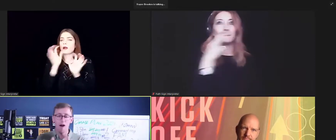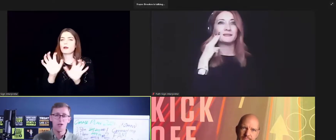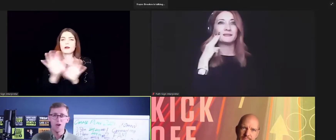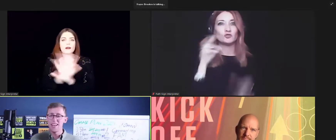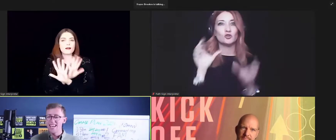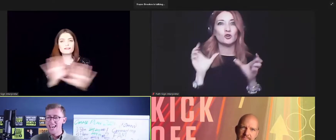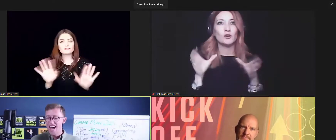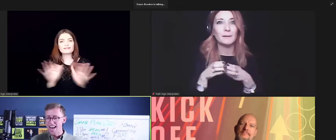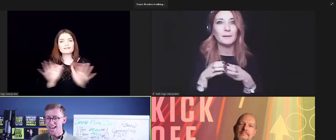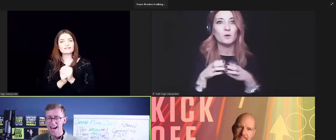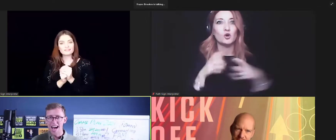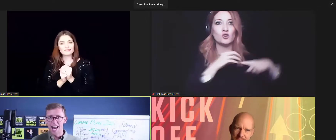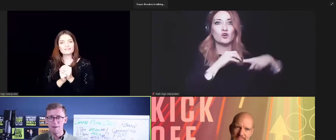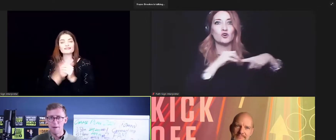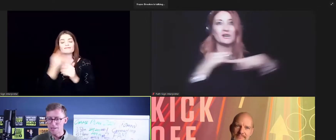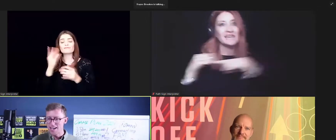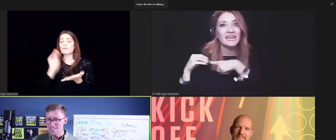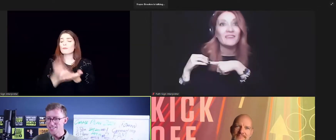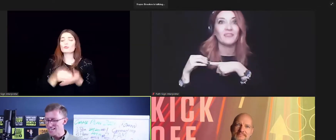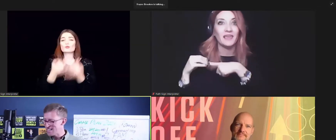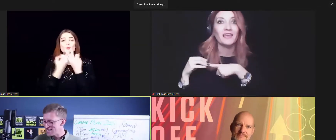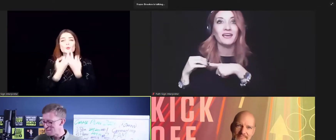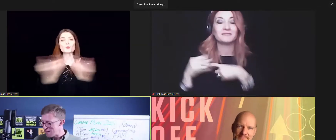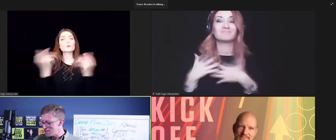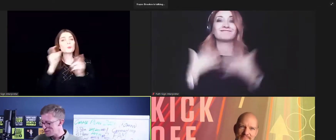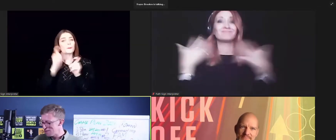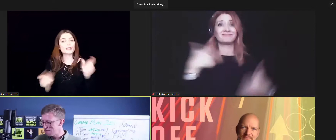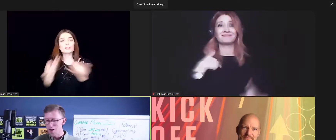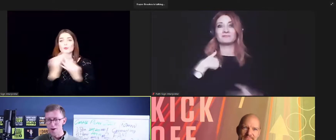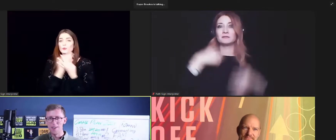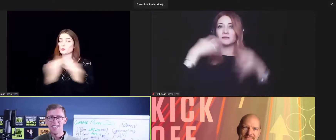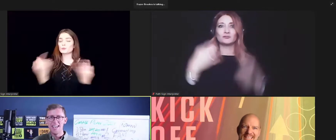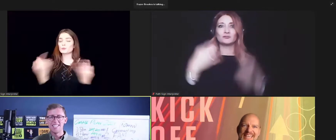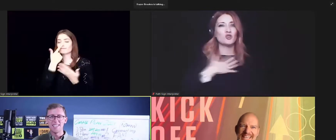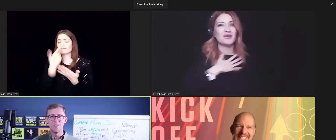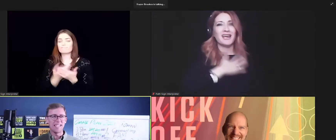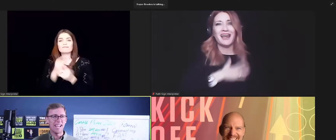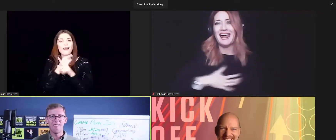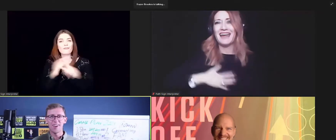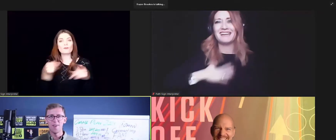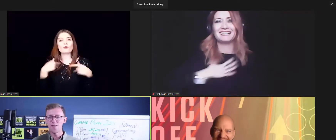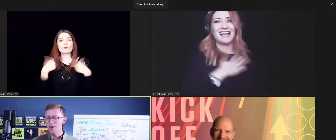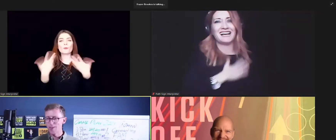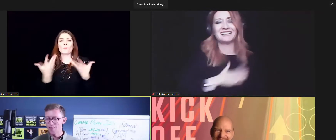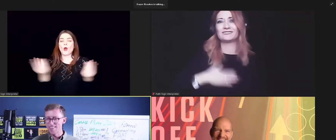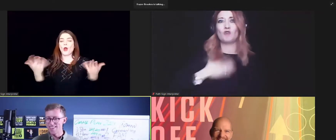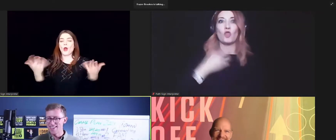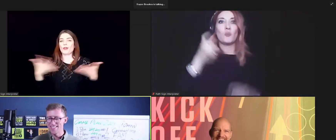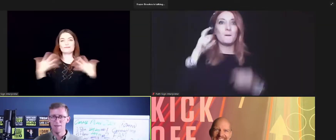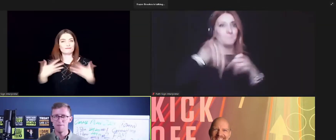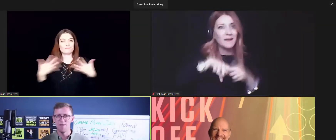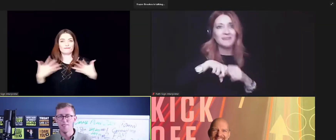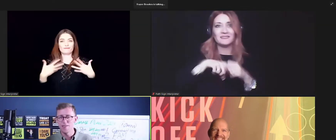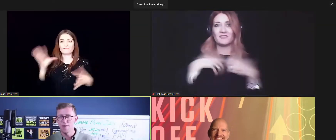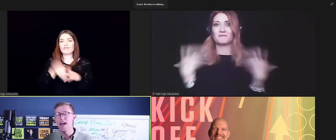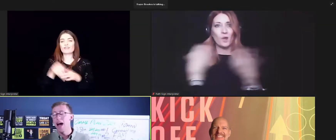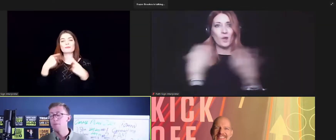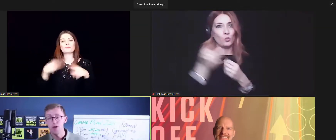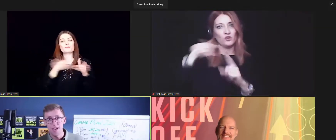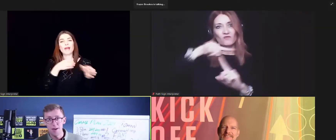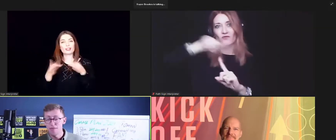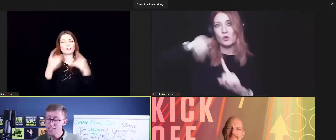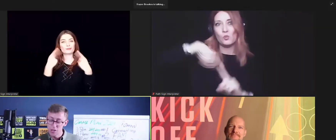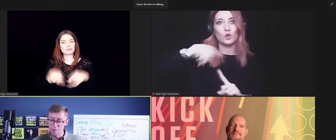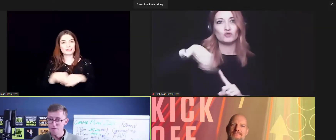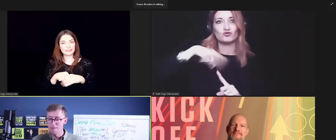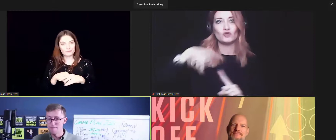part of the journey. And I'm excited to see the messages come through and see who we can get on that coaching call with to help them further. So I appreciate